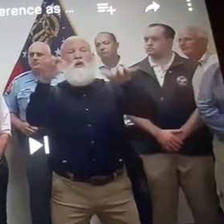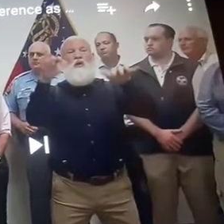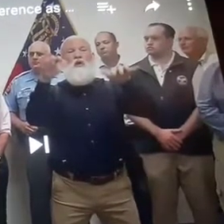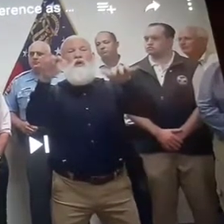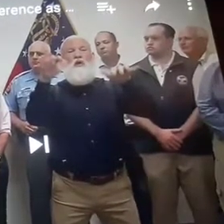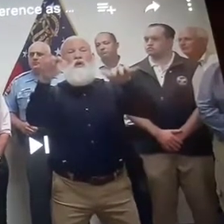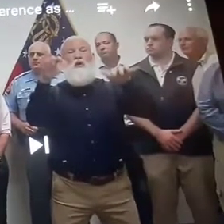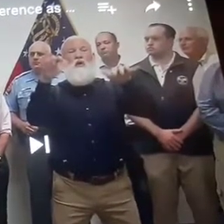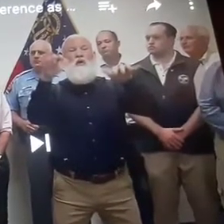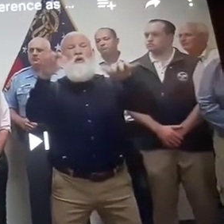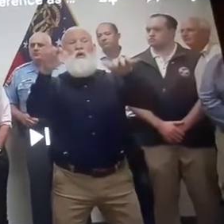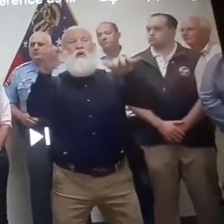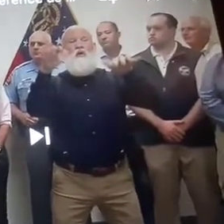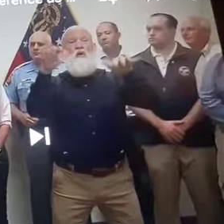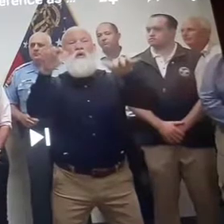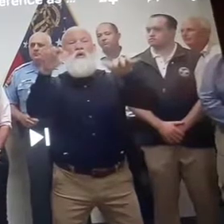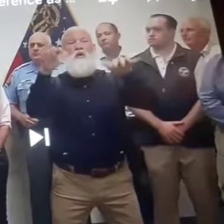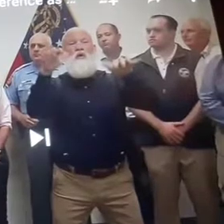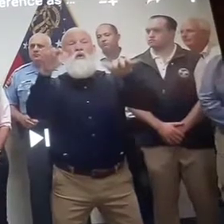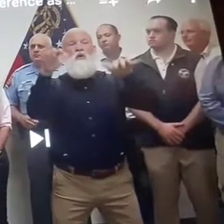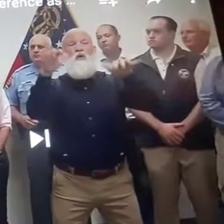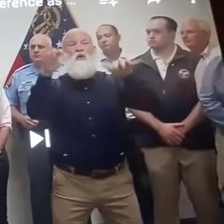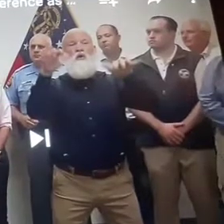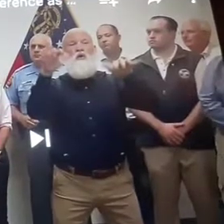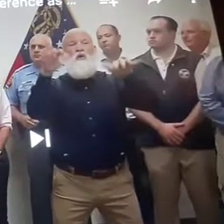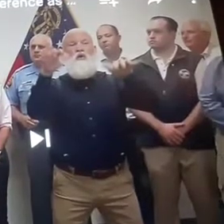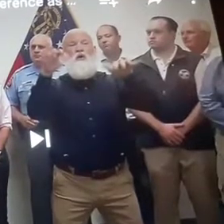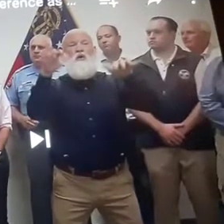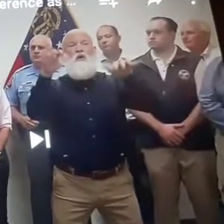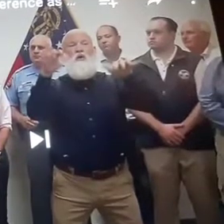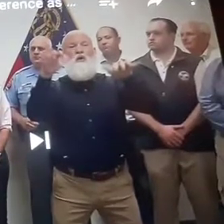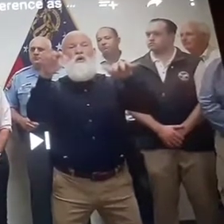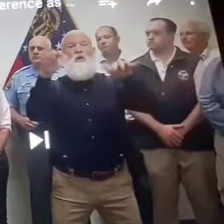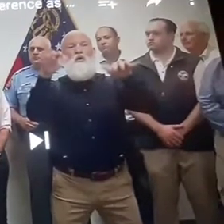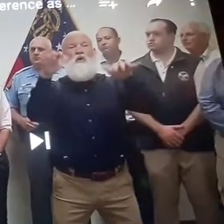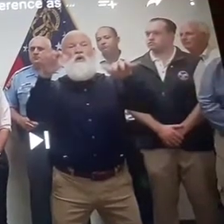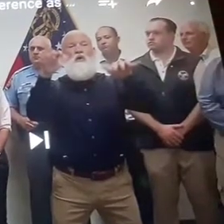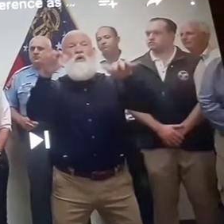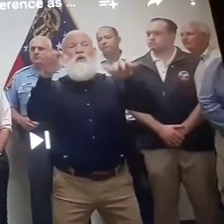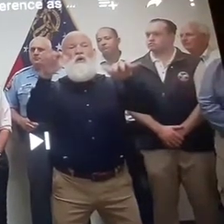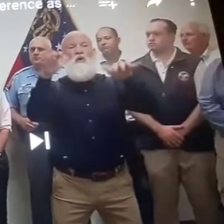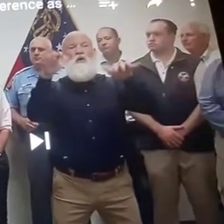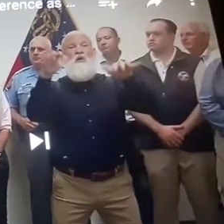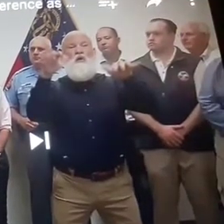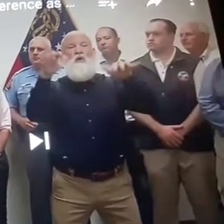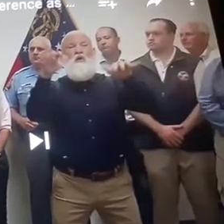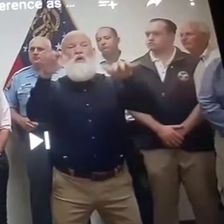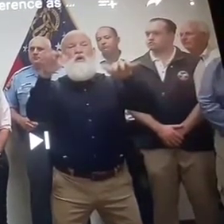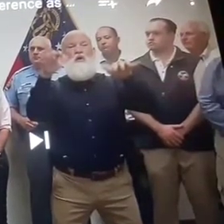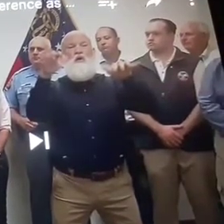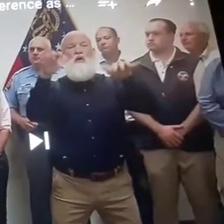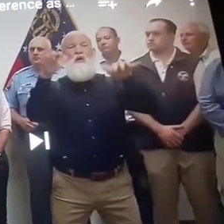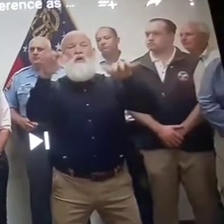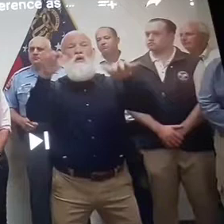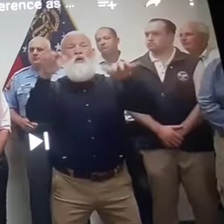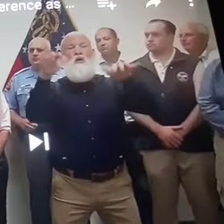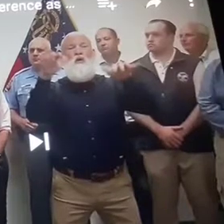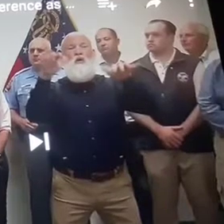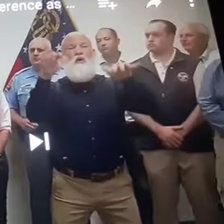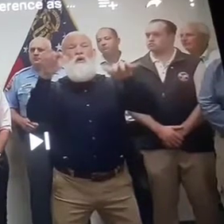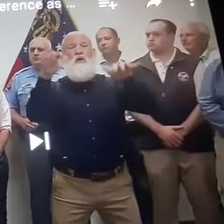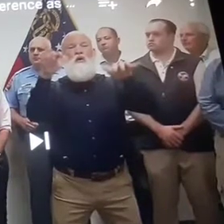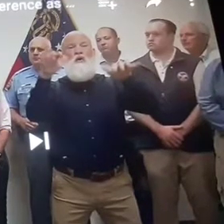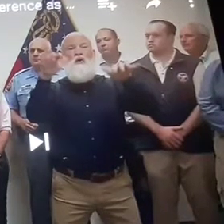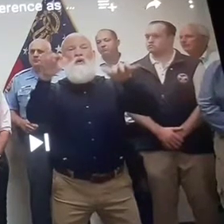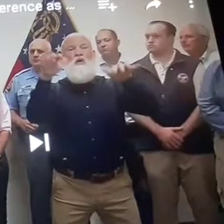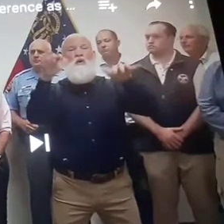manager? You know, and I understand, you know, we do manage these storms when they come through. But